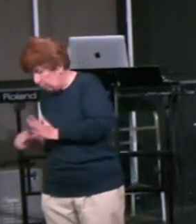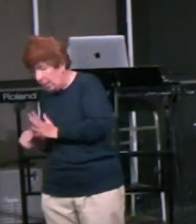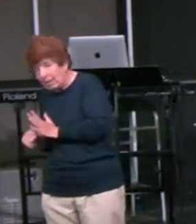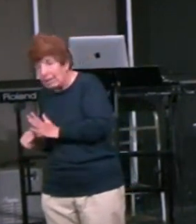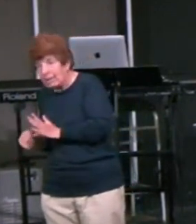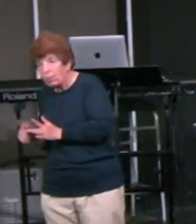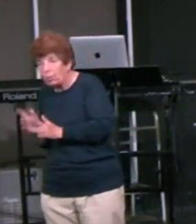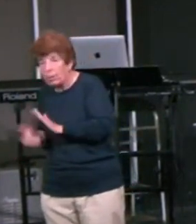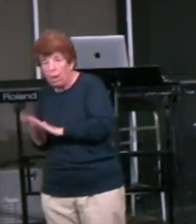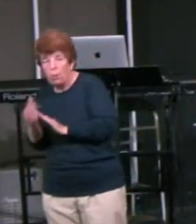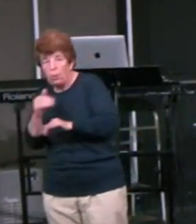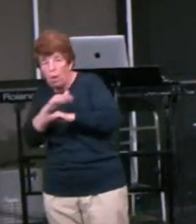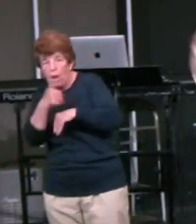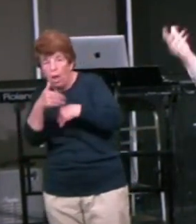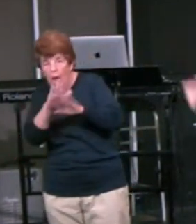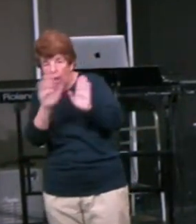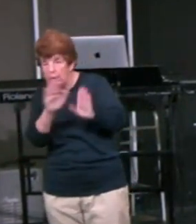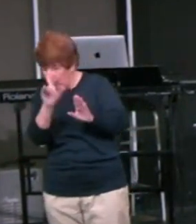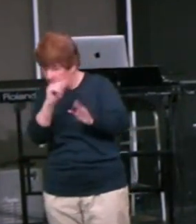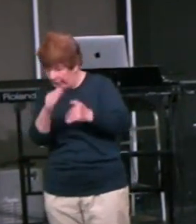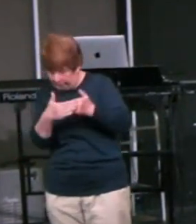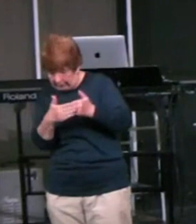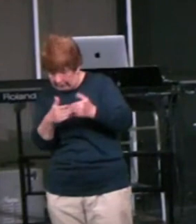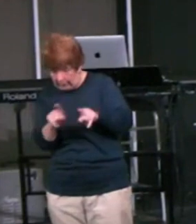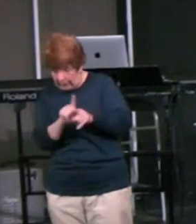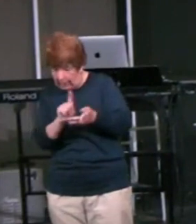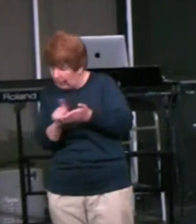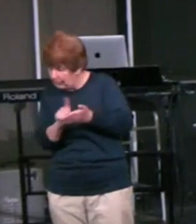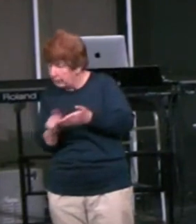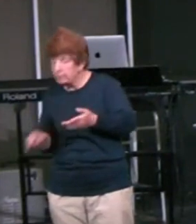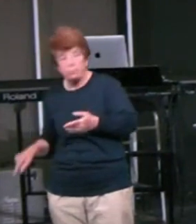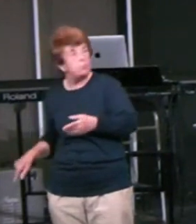away? We can fix it up later.